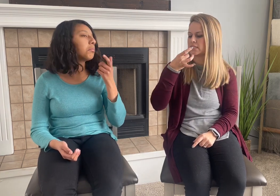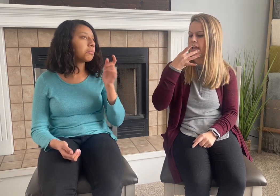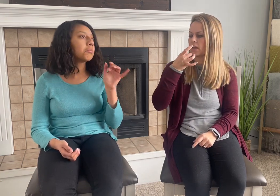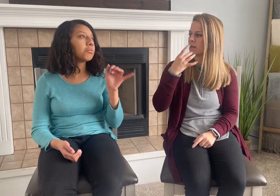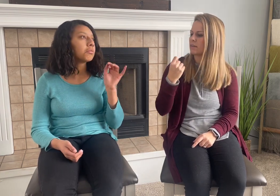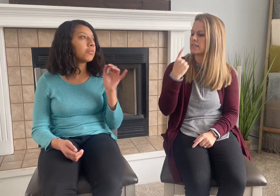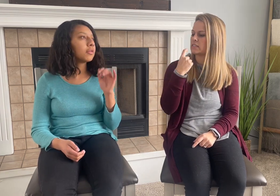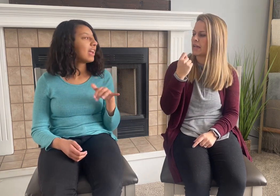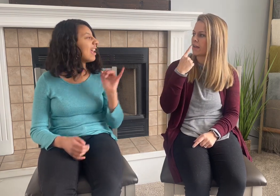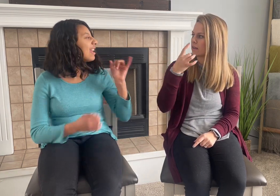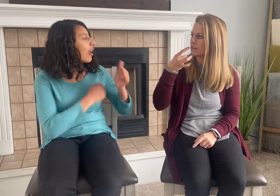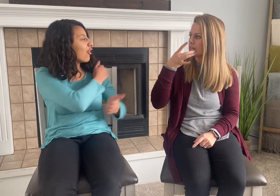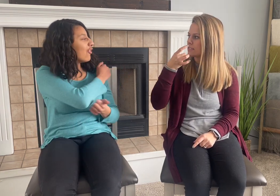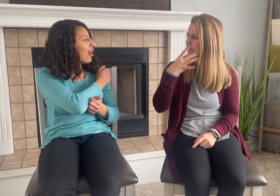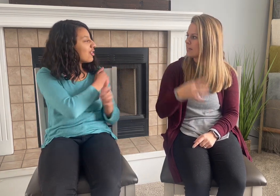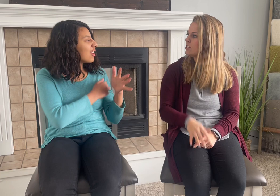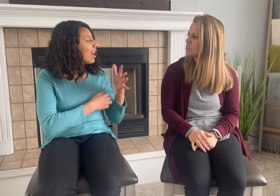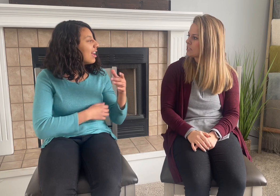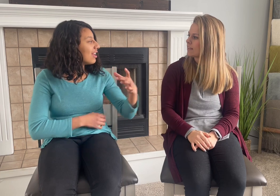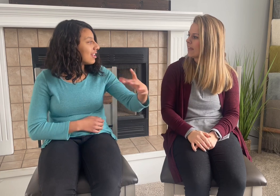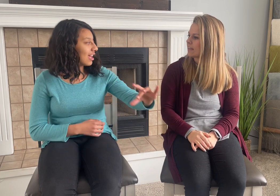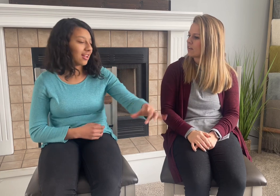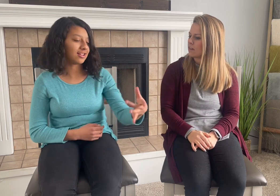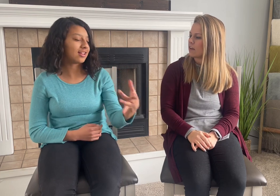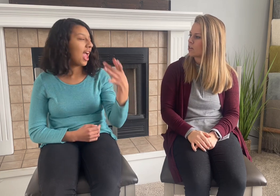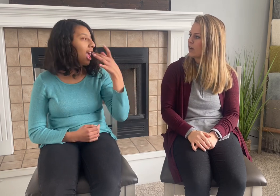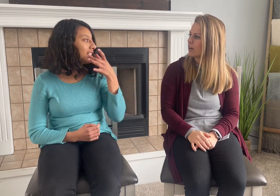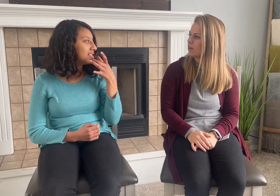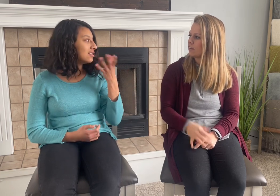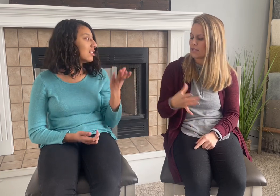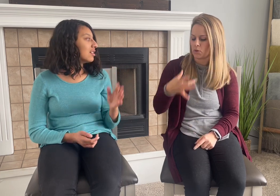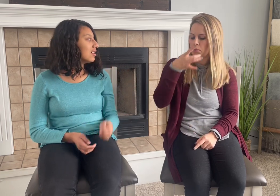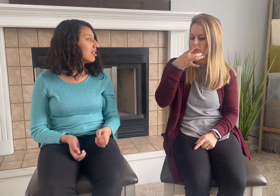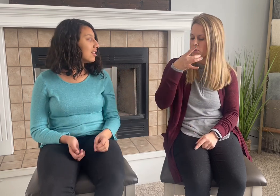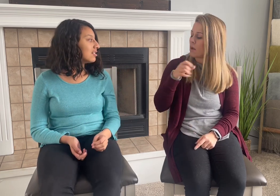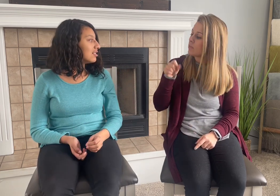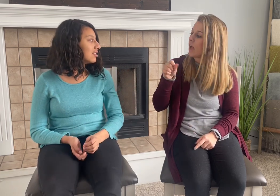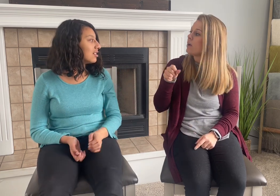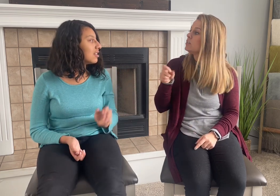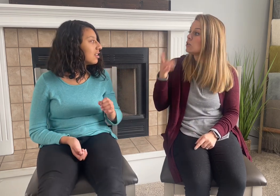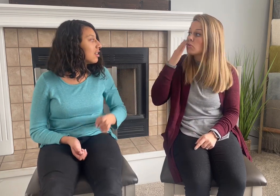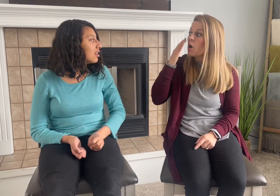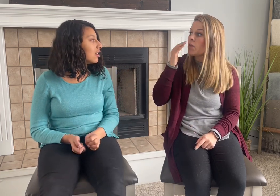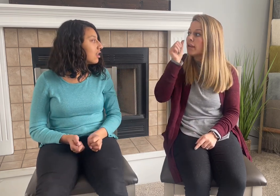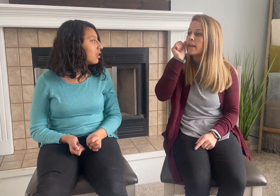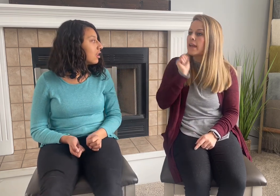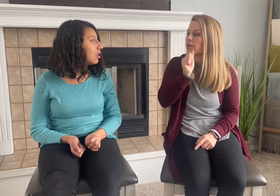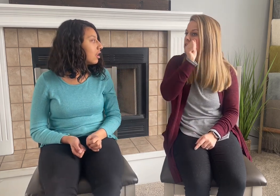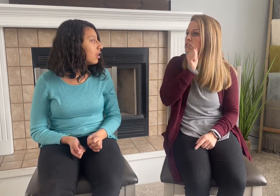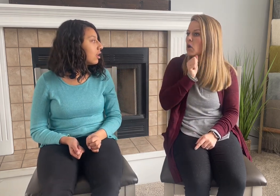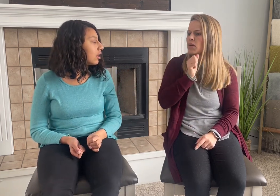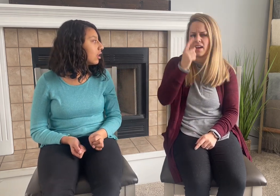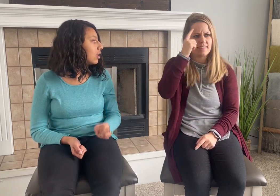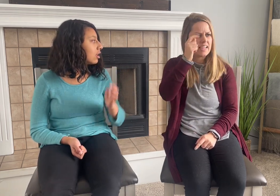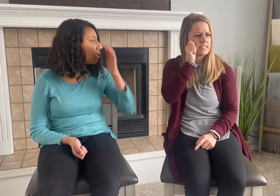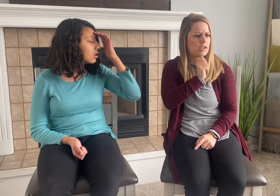snack and snack. That's good snack. It said like a cracker, like you're putting in your mouth. Yeah. Do you know that in Arizona, I think it's